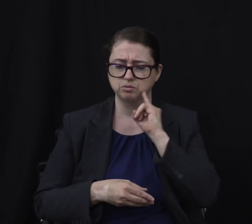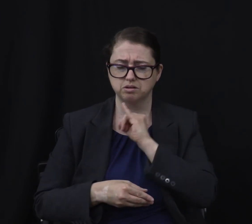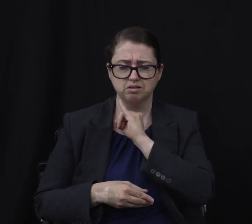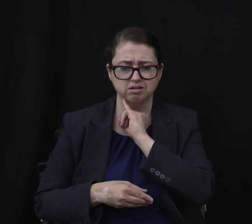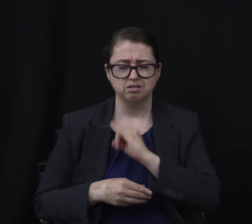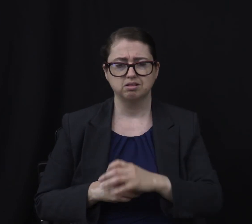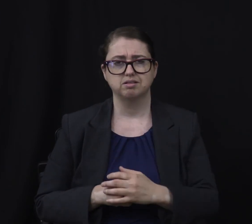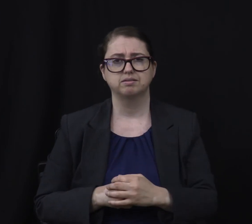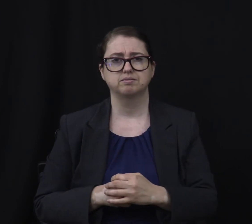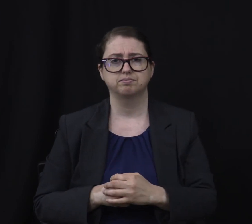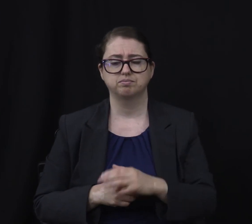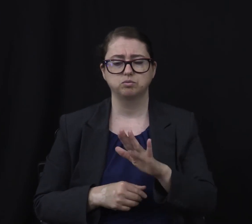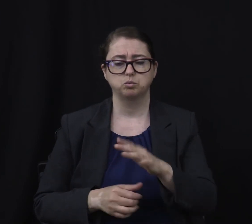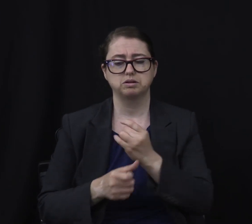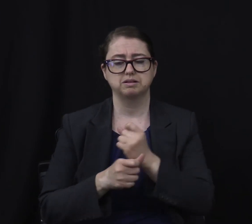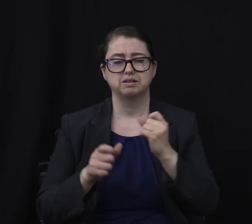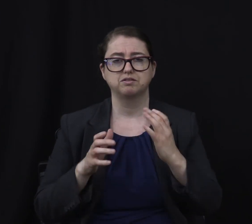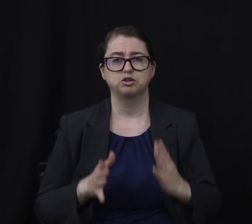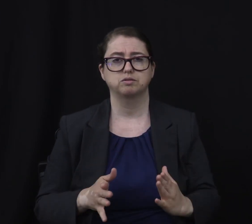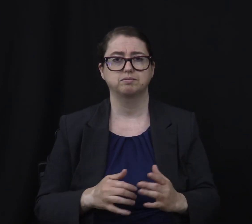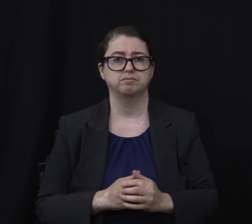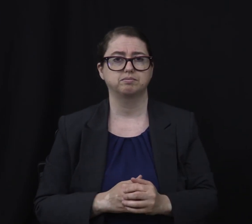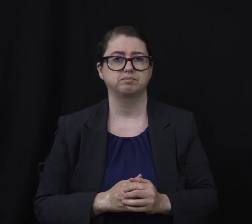your Savior."